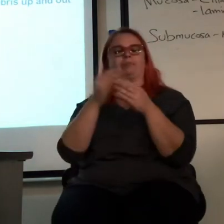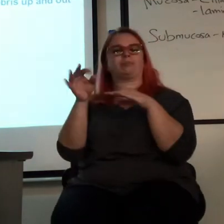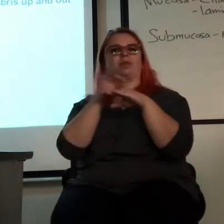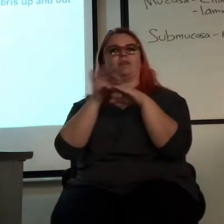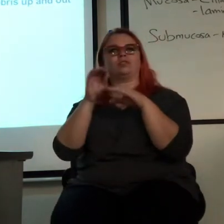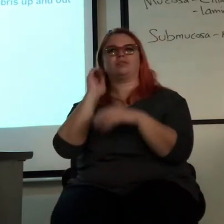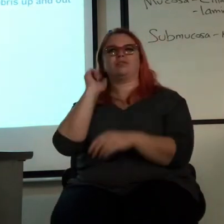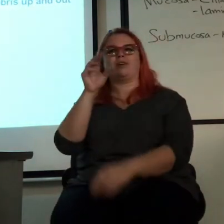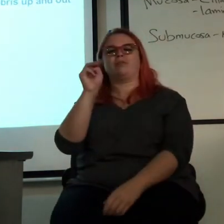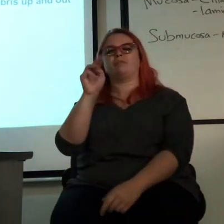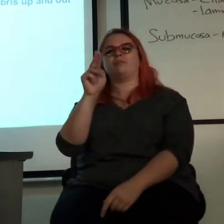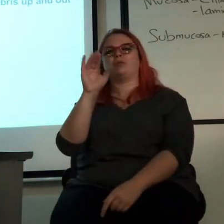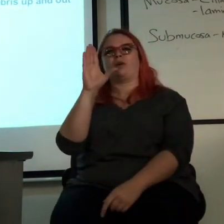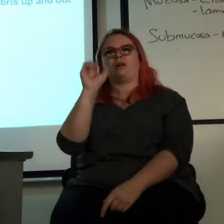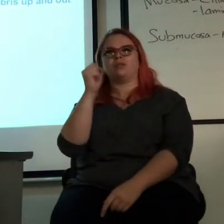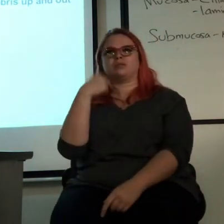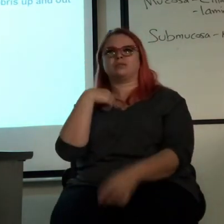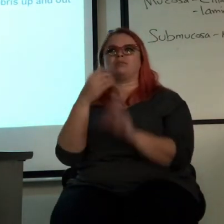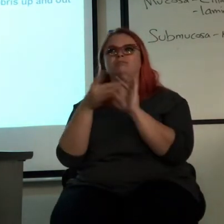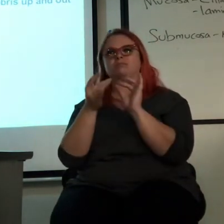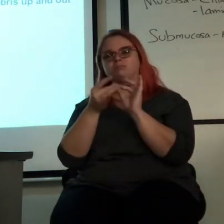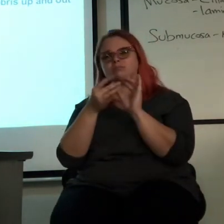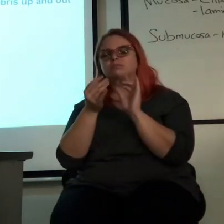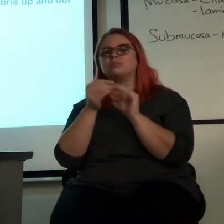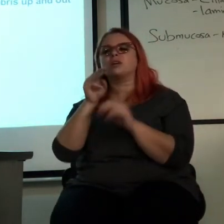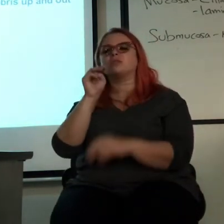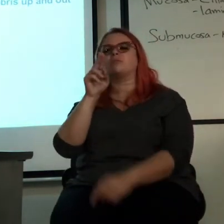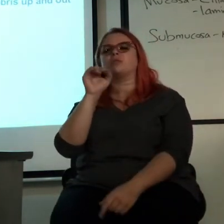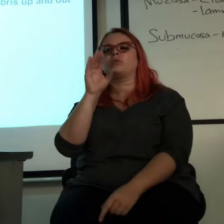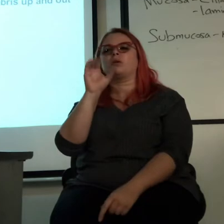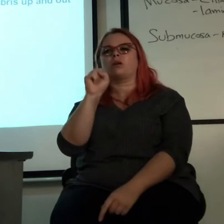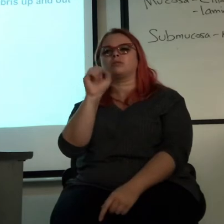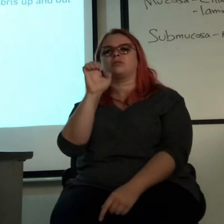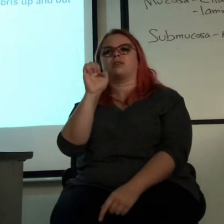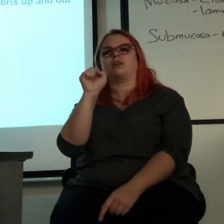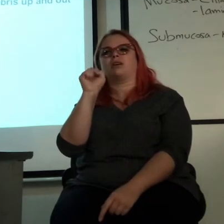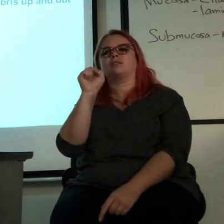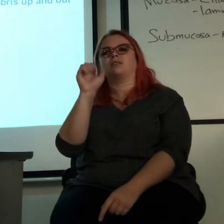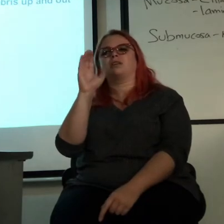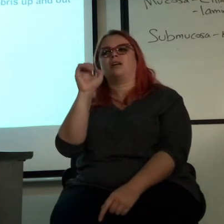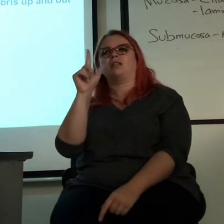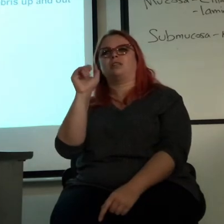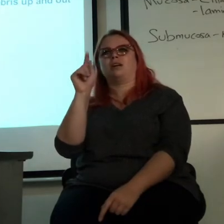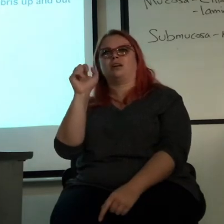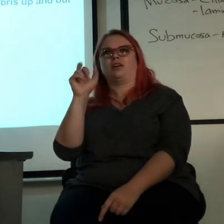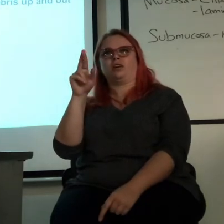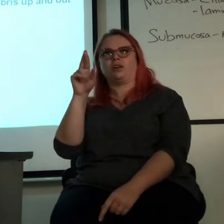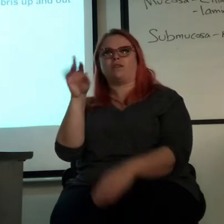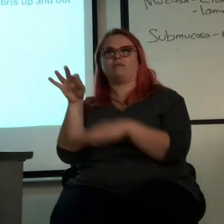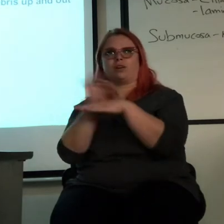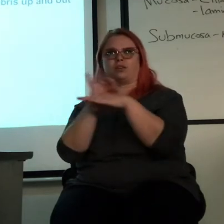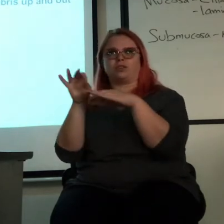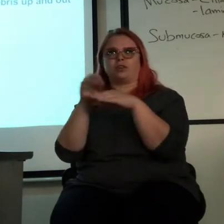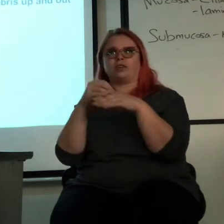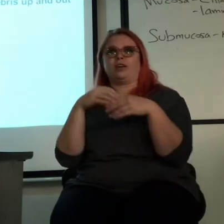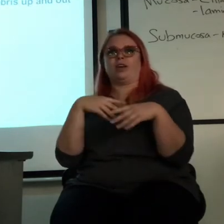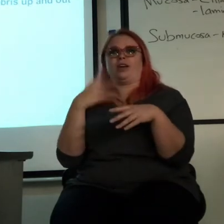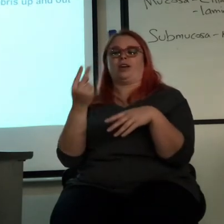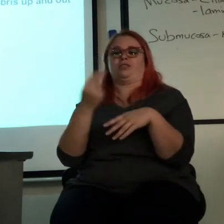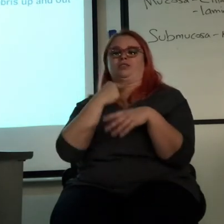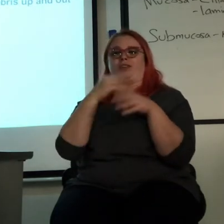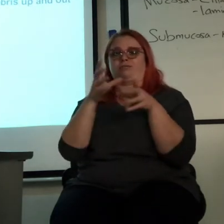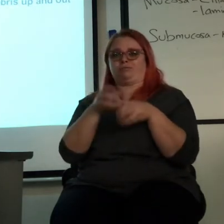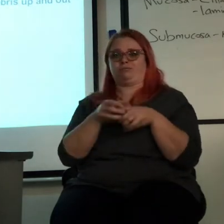I keep talking about, it's a mucus escalator function. It traps it and moves it one way, up and